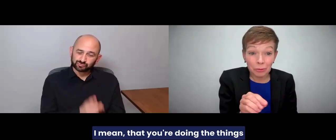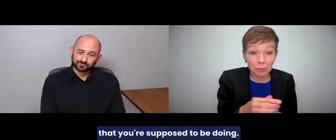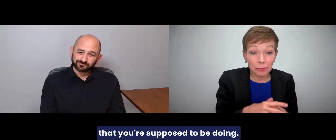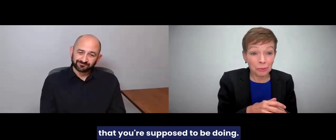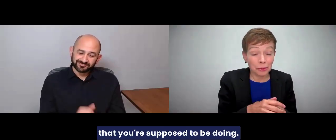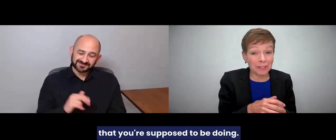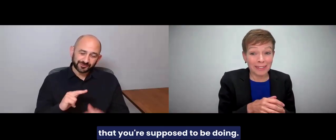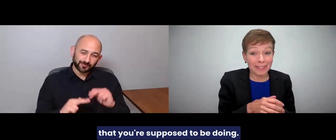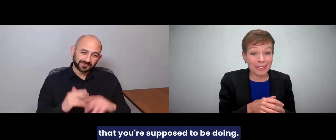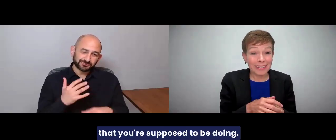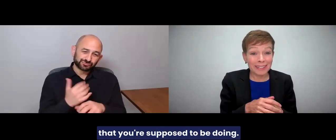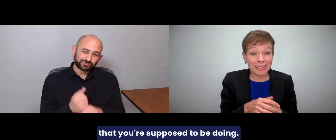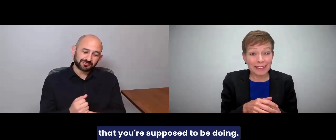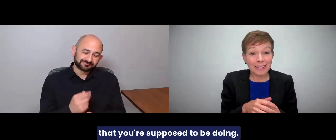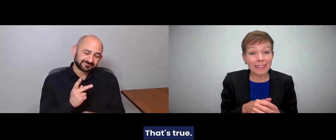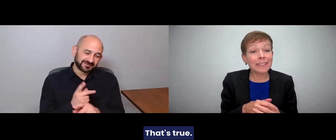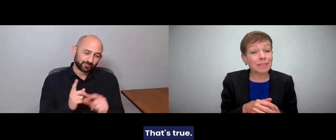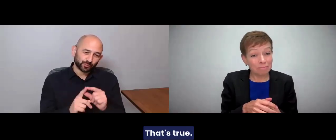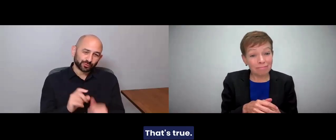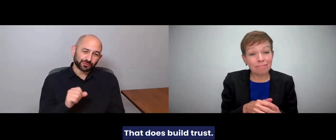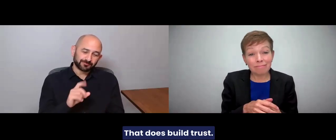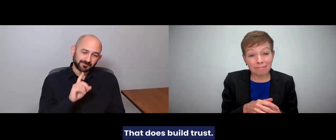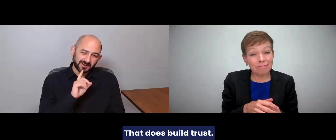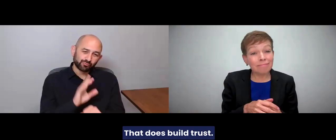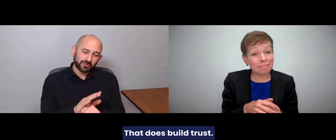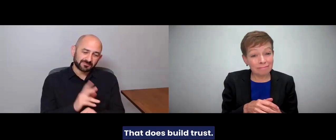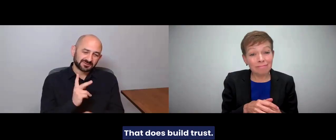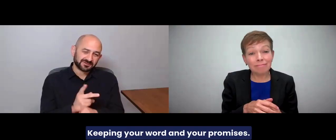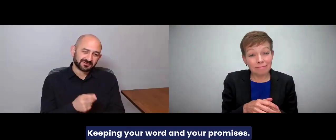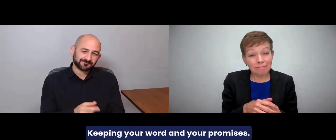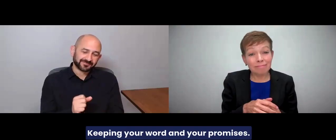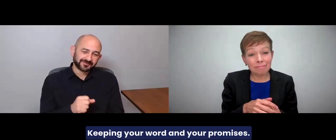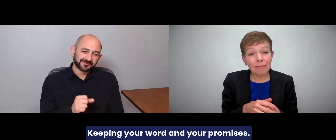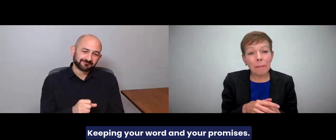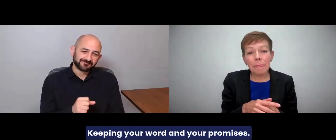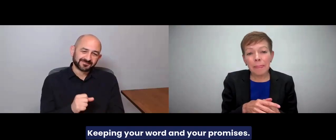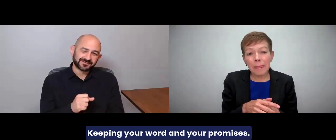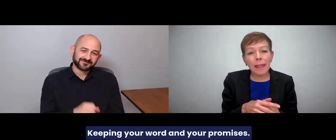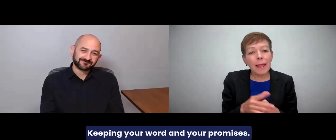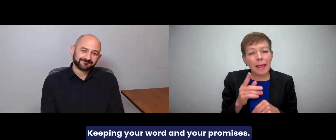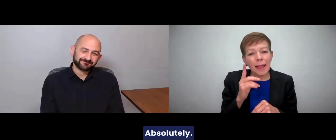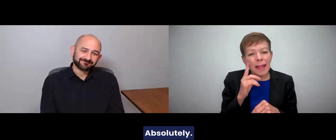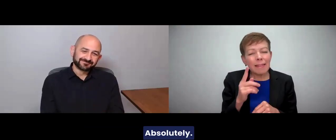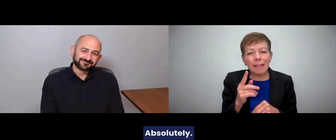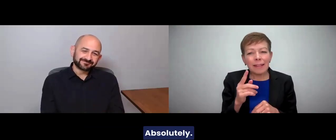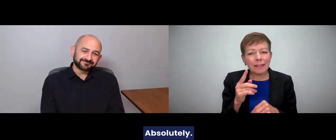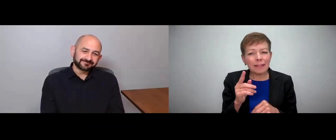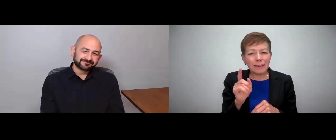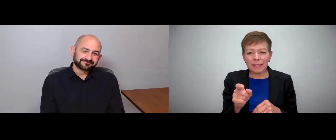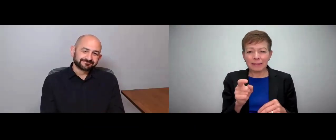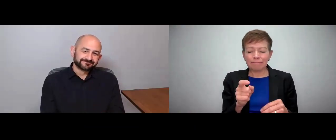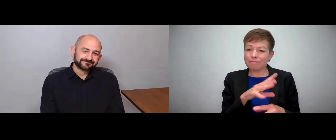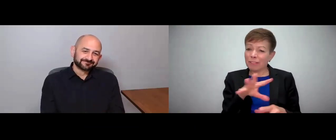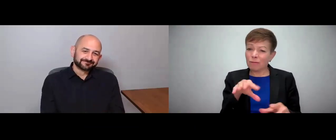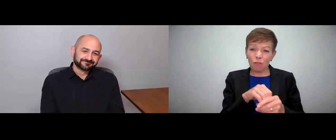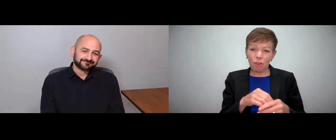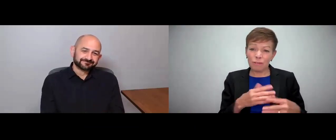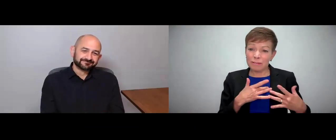the things that you're supposed to be doing. No, that's true. That does build trust, keeping your word and your promises. Absolutely.